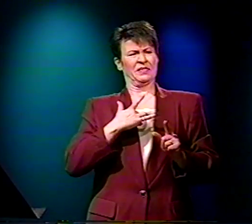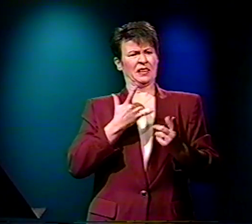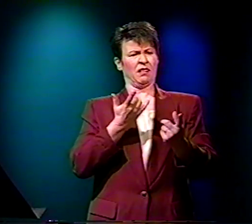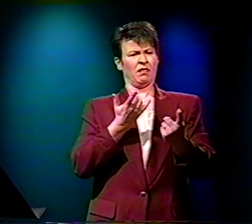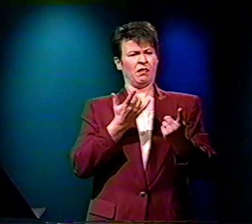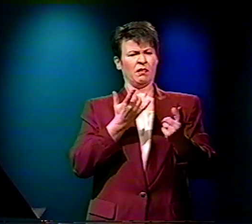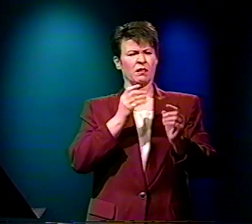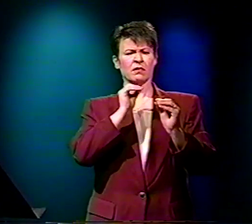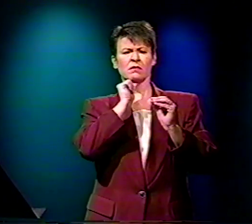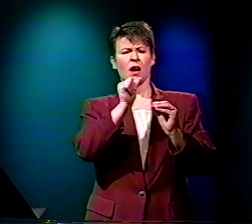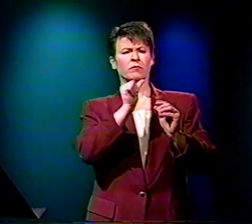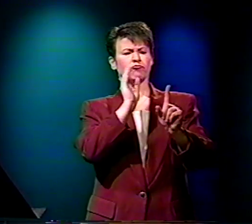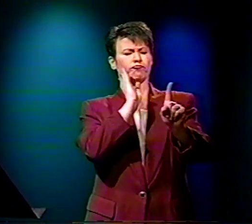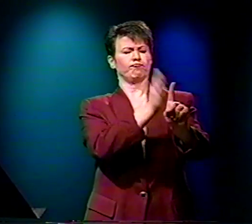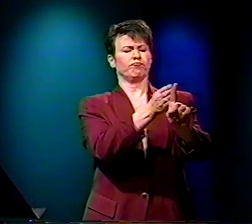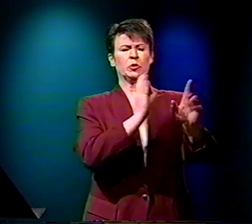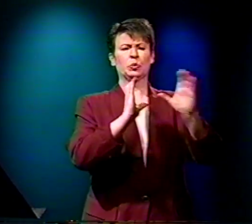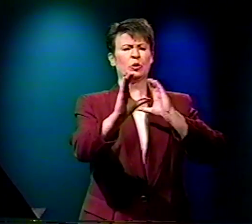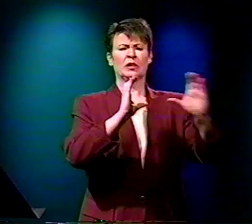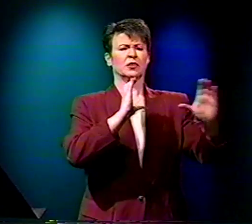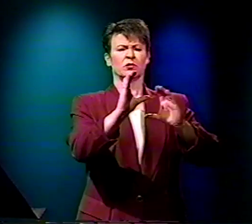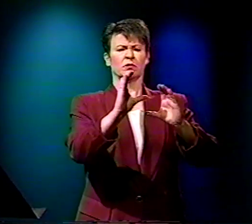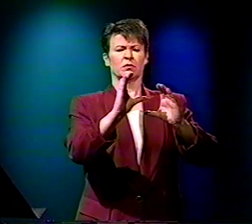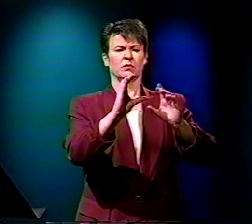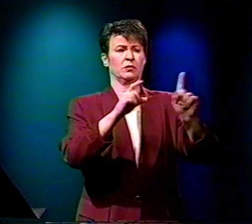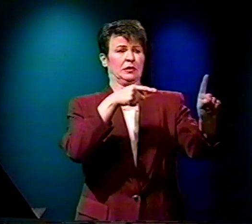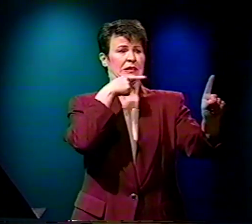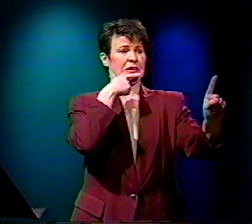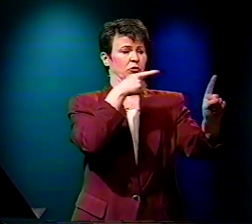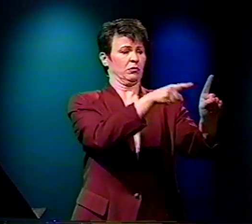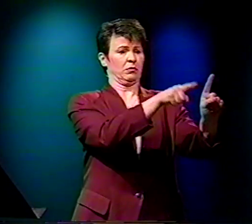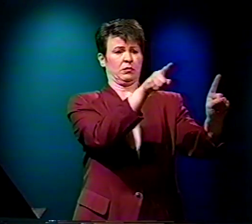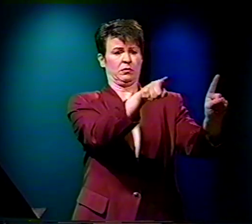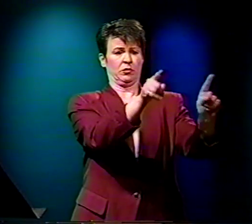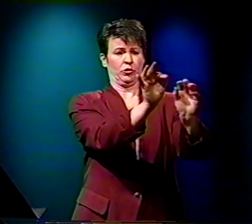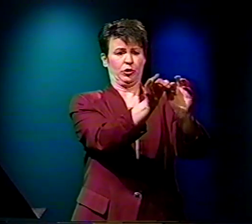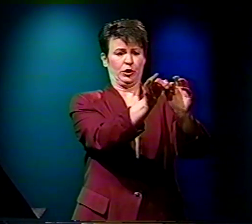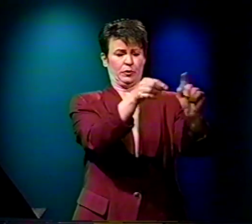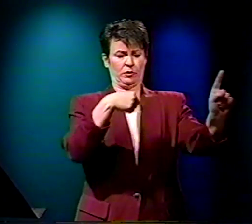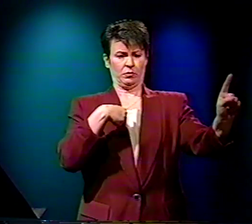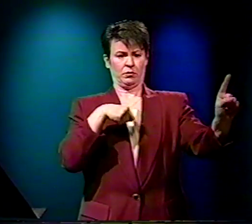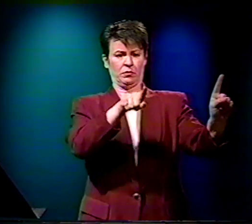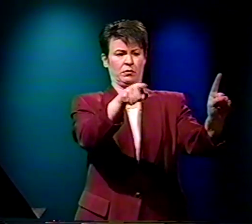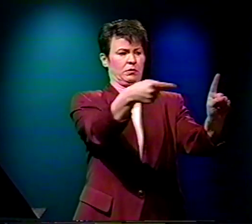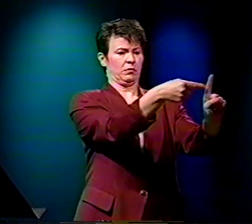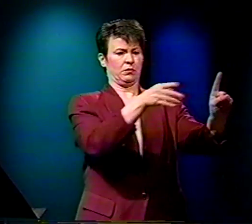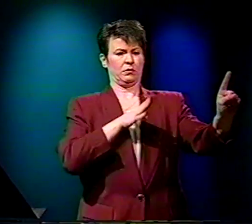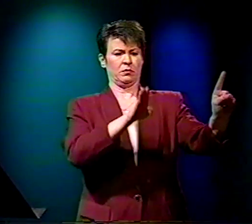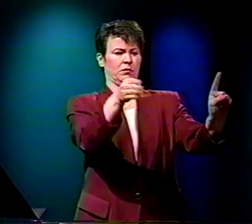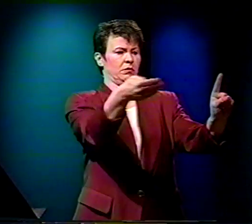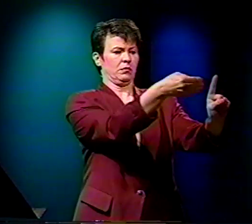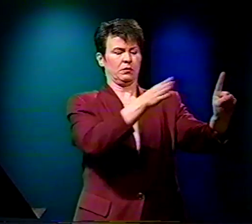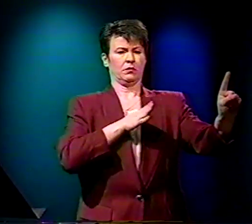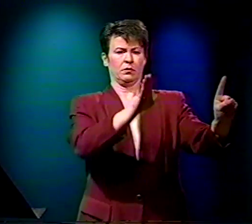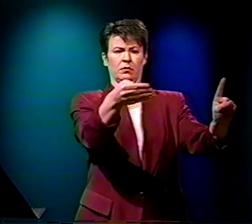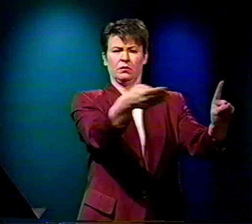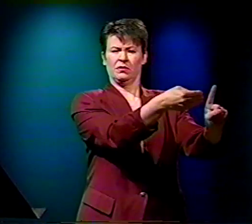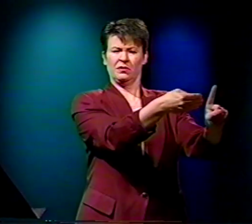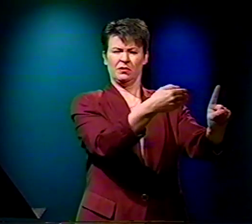Also, deaf people feel that there is really a feeling of indirect communication rather than direct communication. They're always